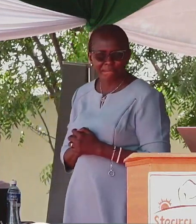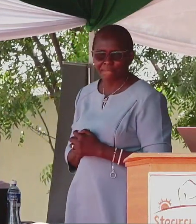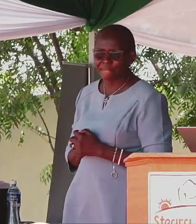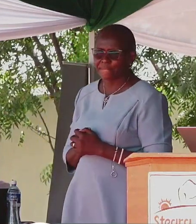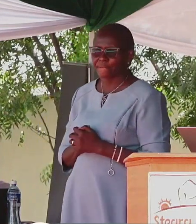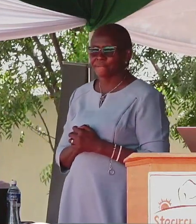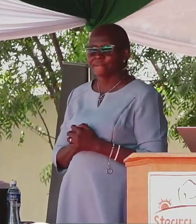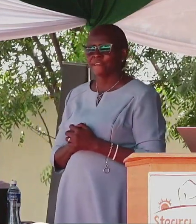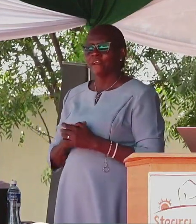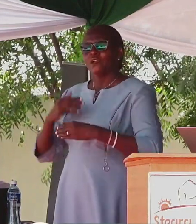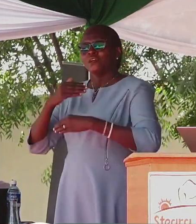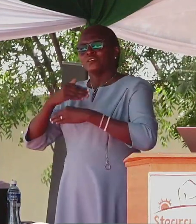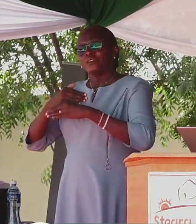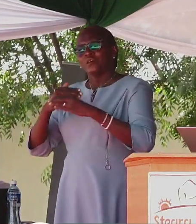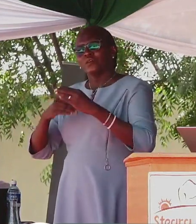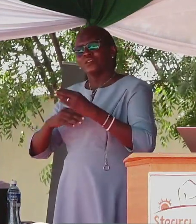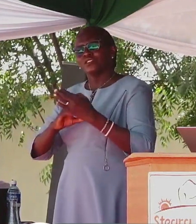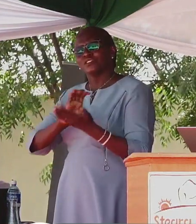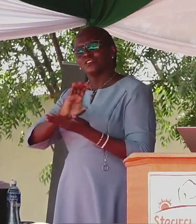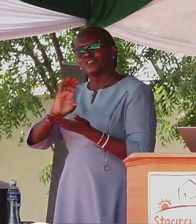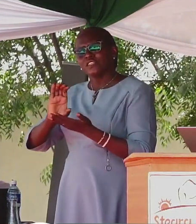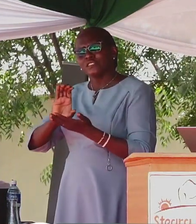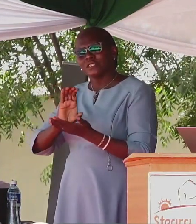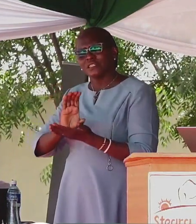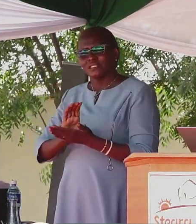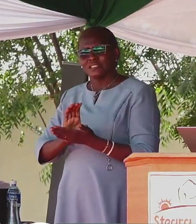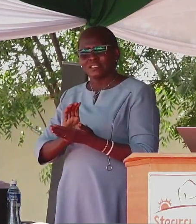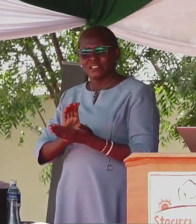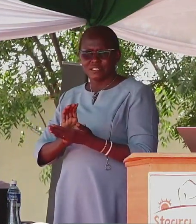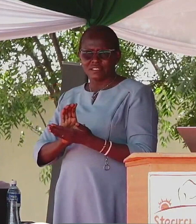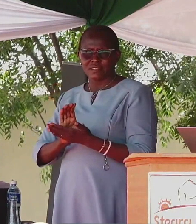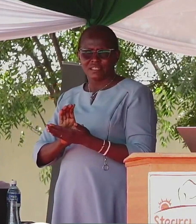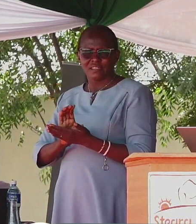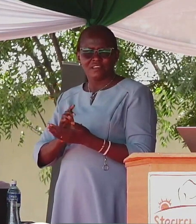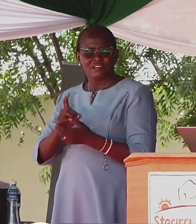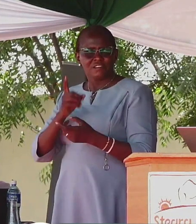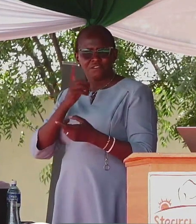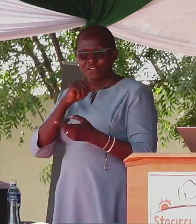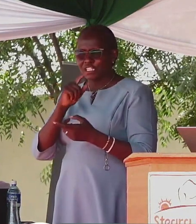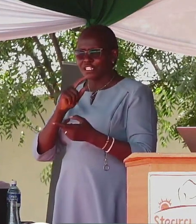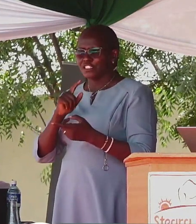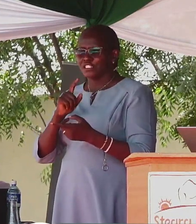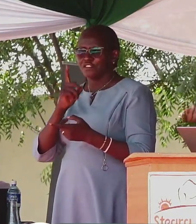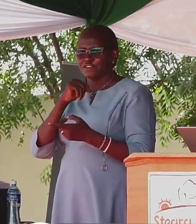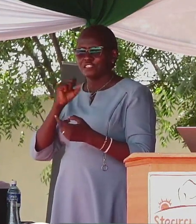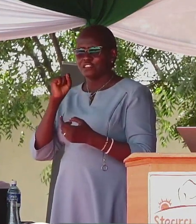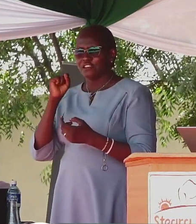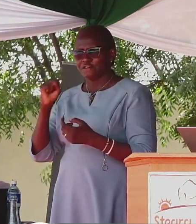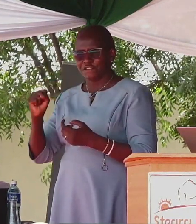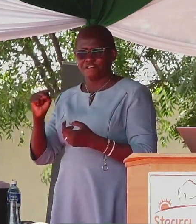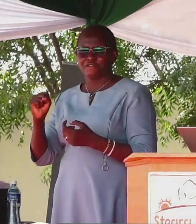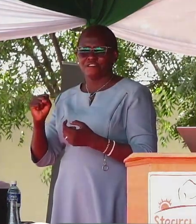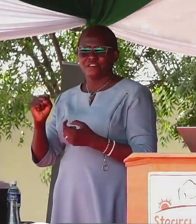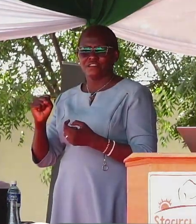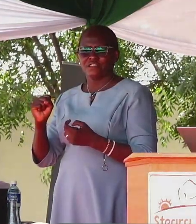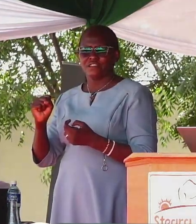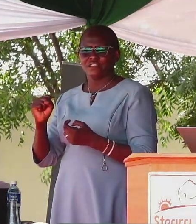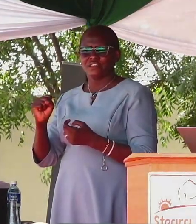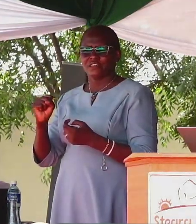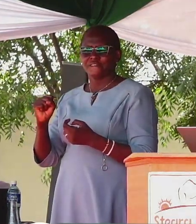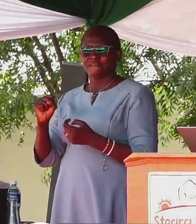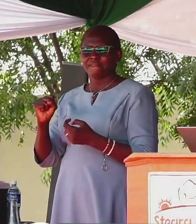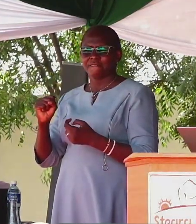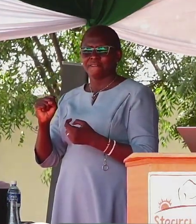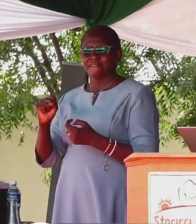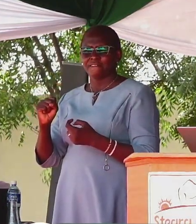Okay, on construction of ECD centers, we finished about 1, 2, 3, 4, 5 of them so far. And